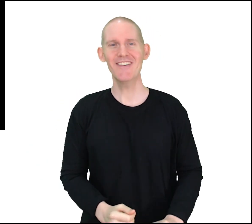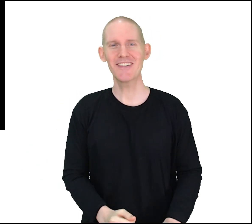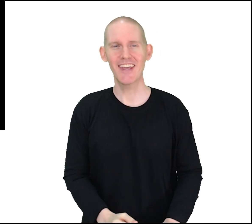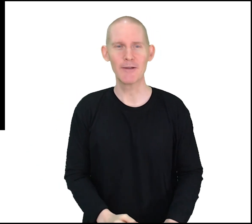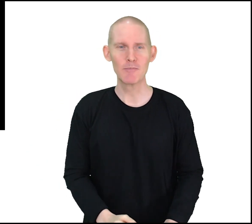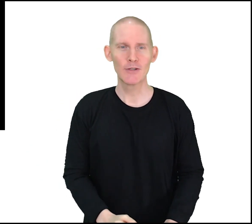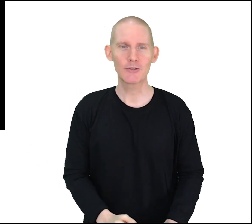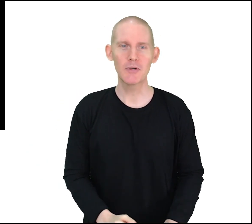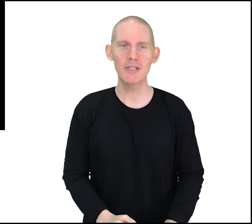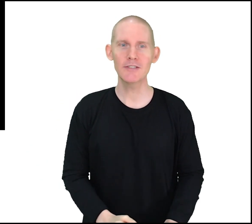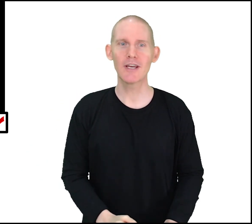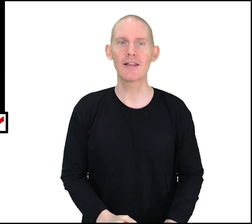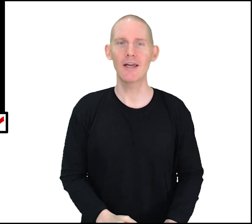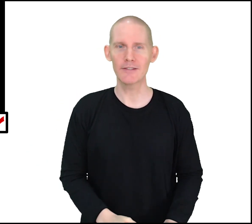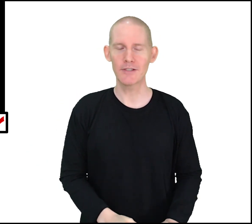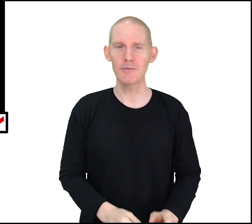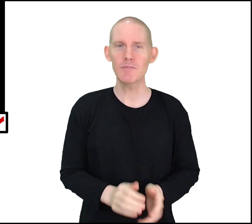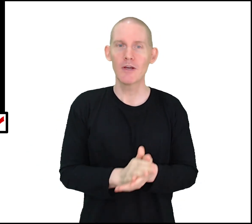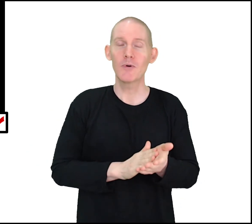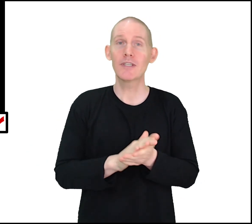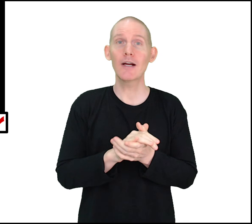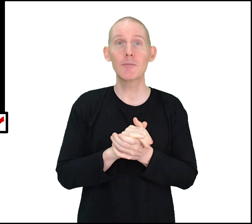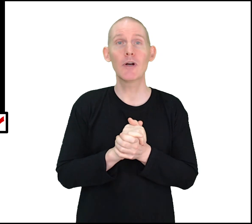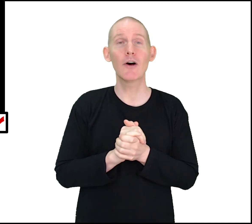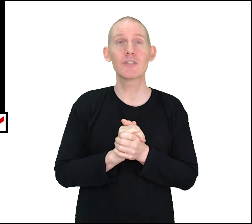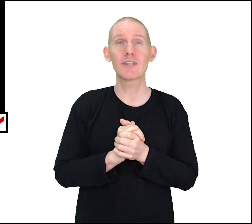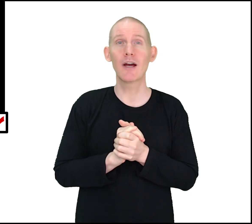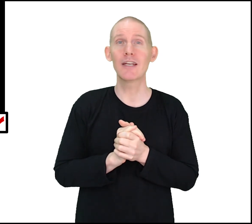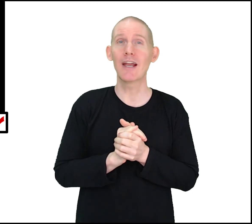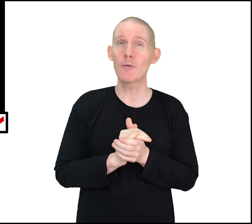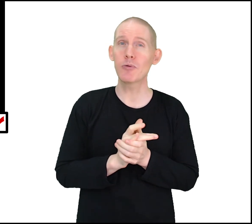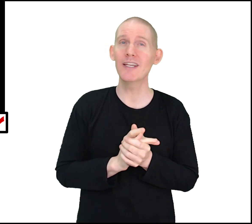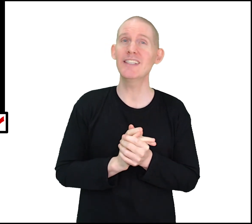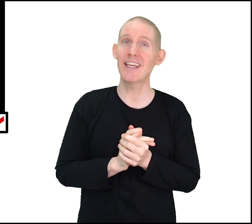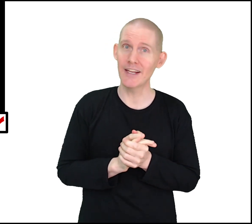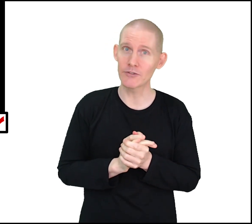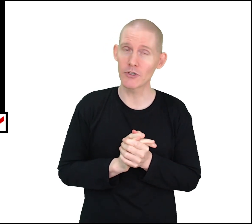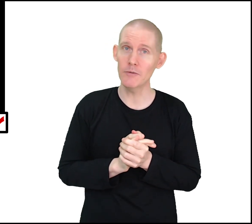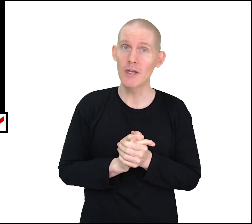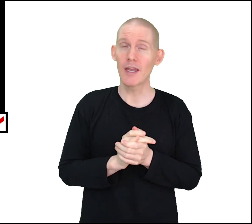Okay, so in this lesson, we talked about how to sign airplane cancel,